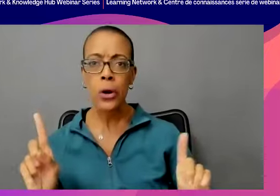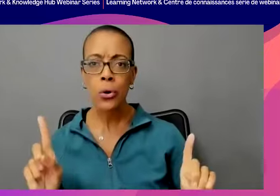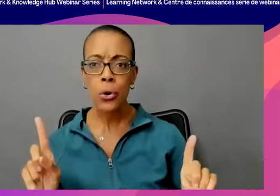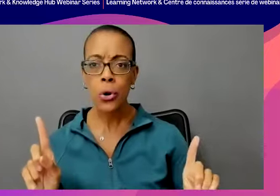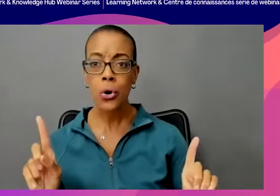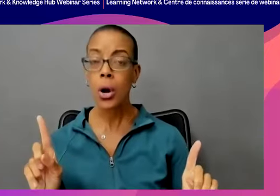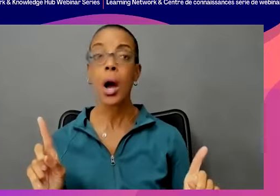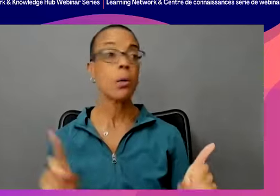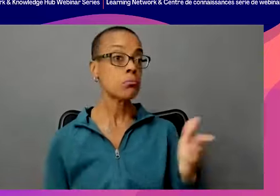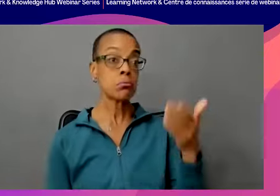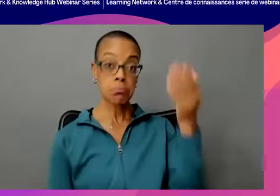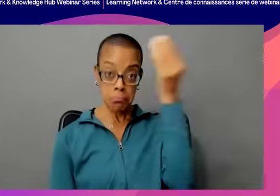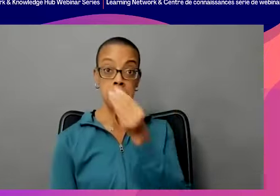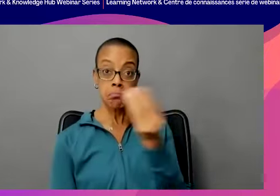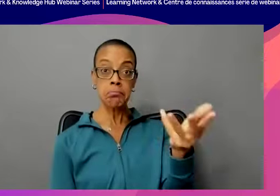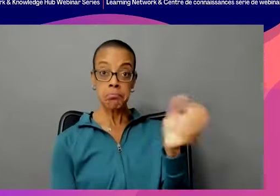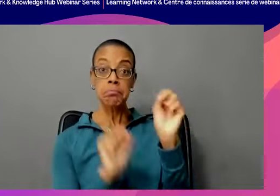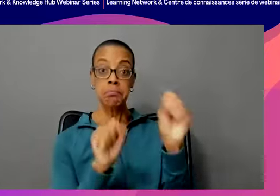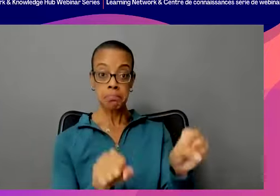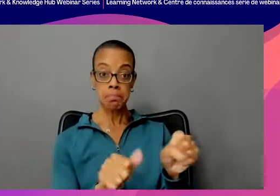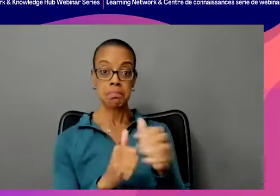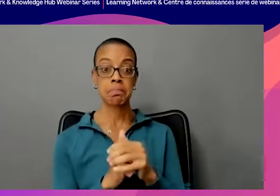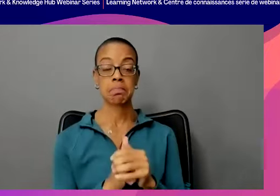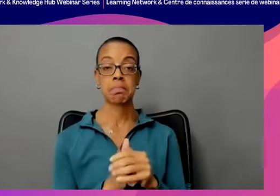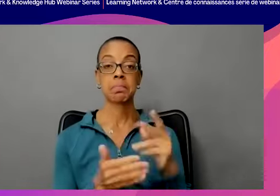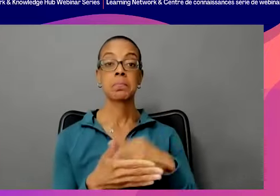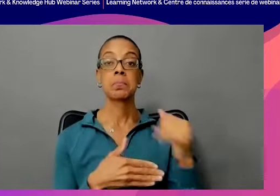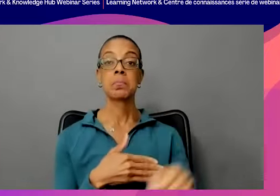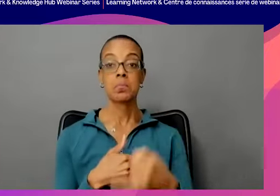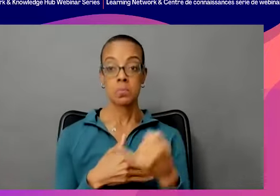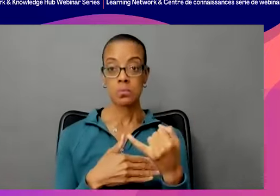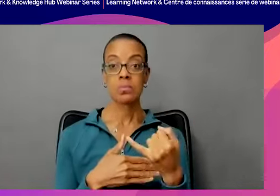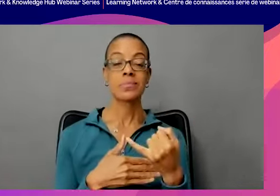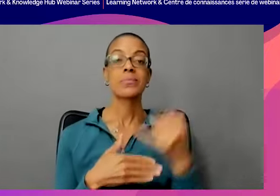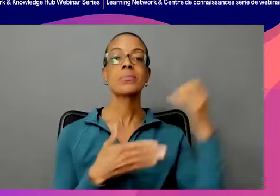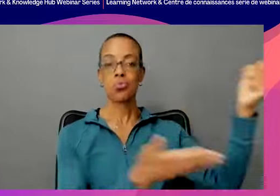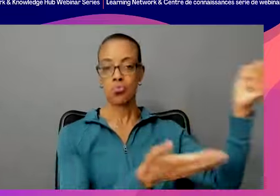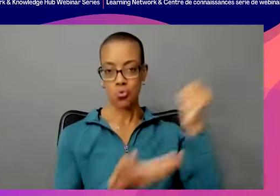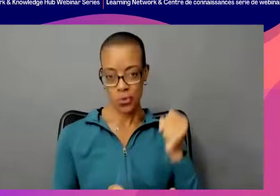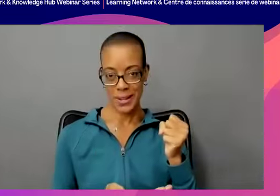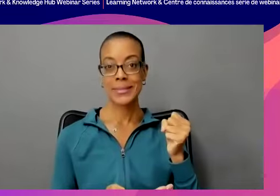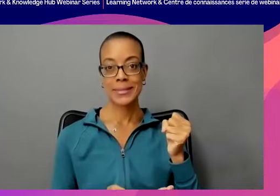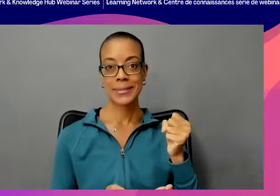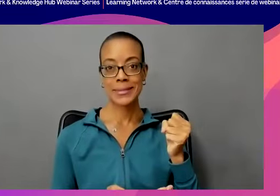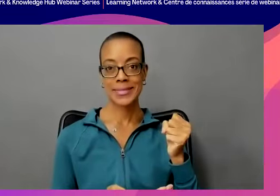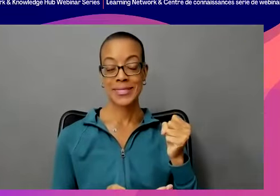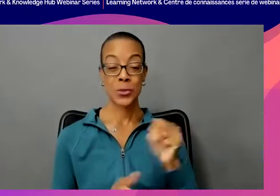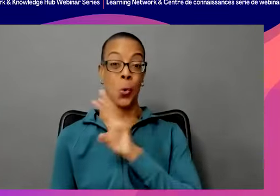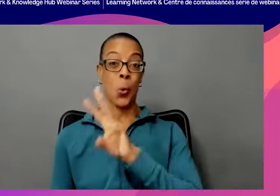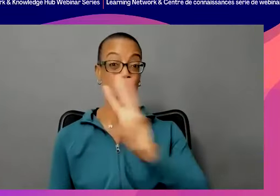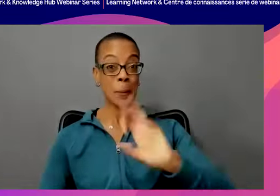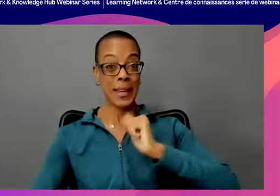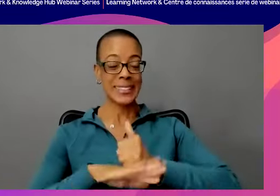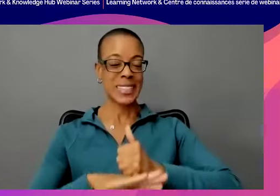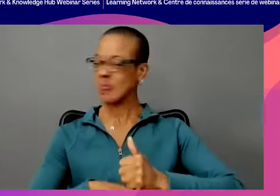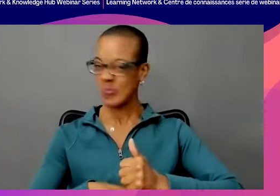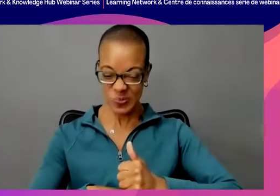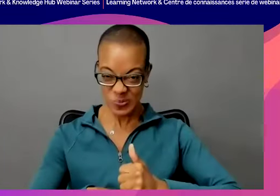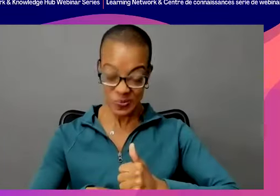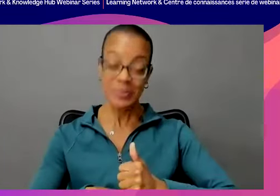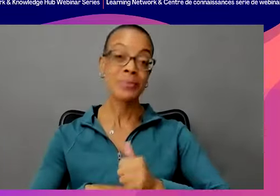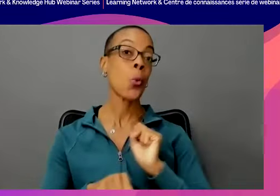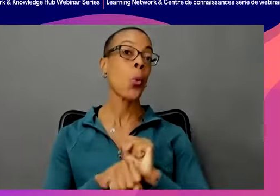to share that along. This project was a grant project, and so we don't have a website and things like that, but we're working on